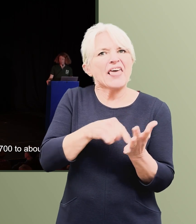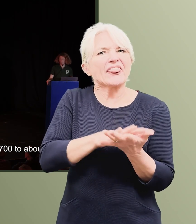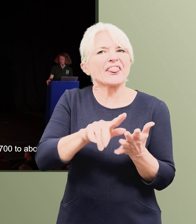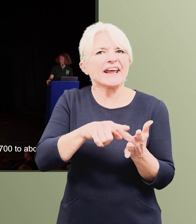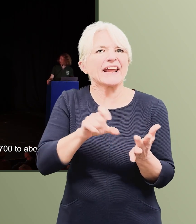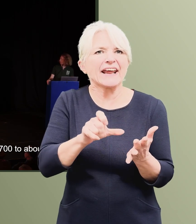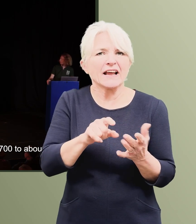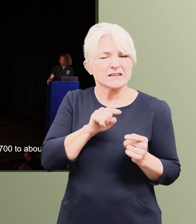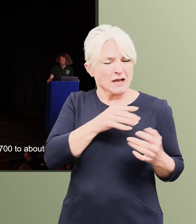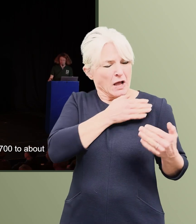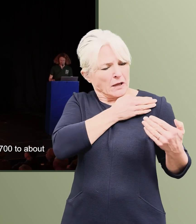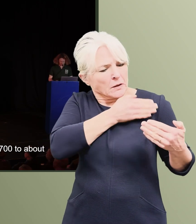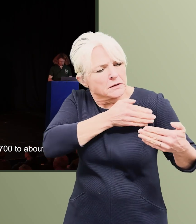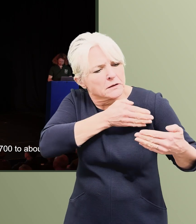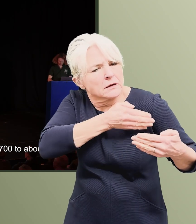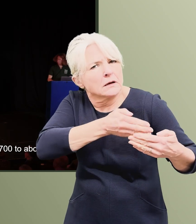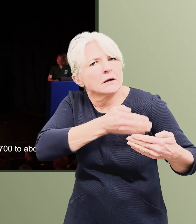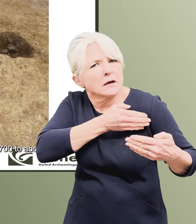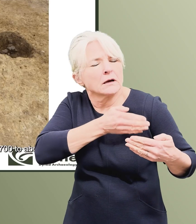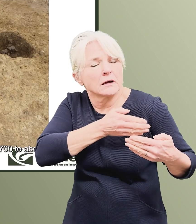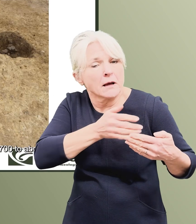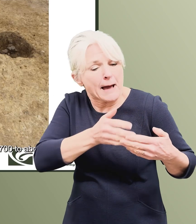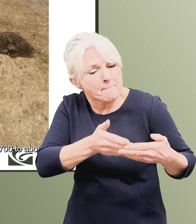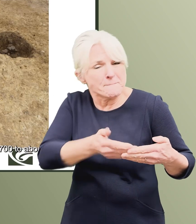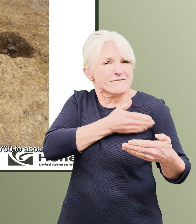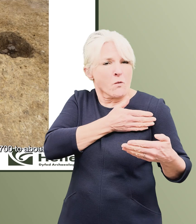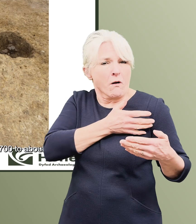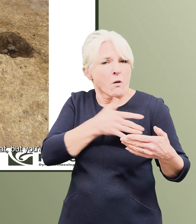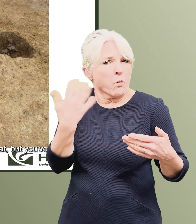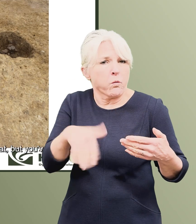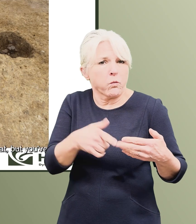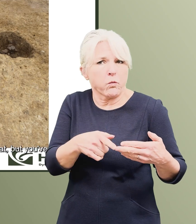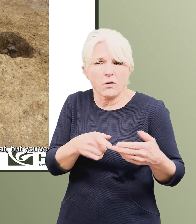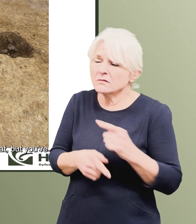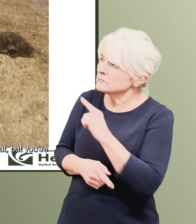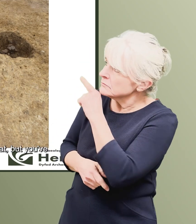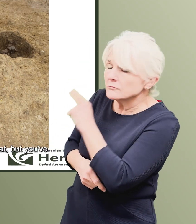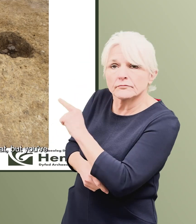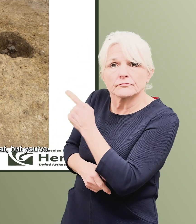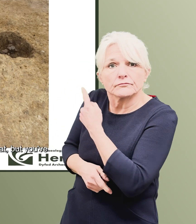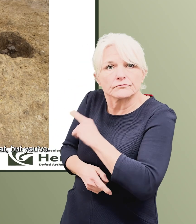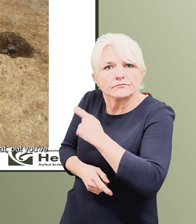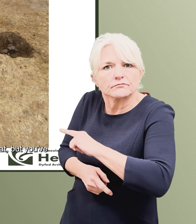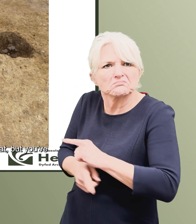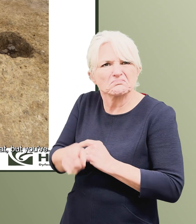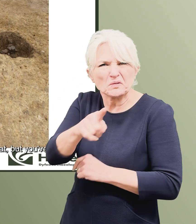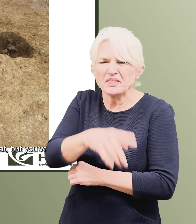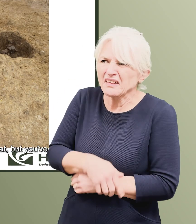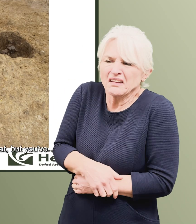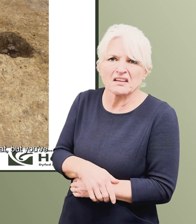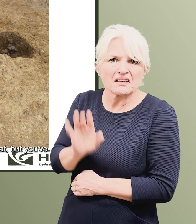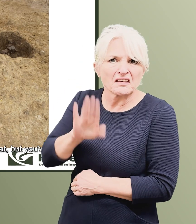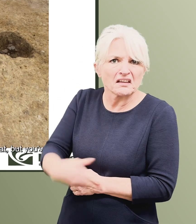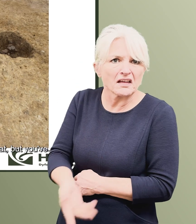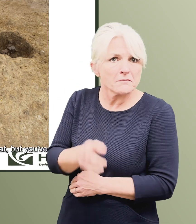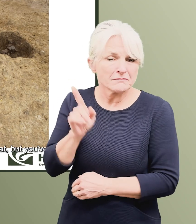about 3,300 BC. This is what they look like on the ground. They're not that impressive to look at, but